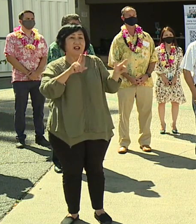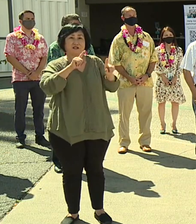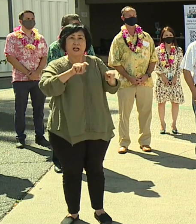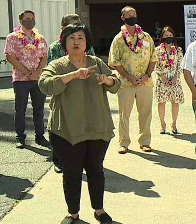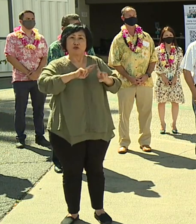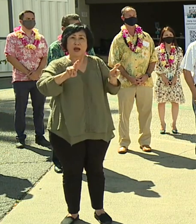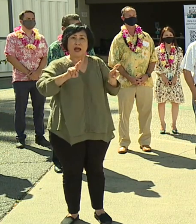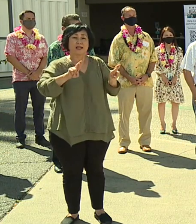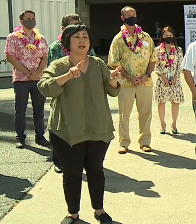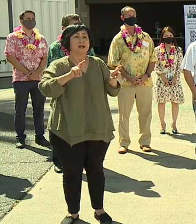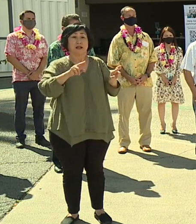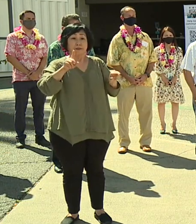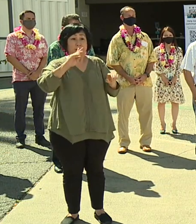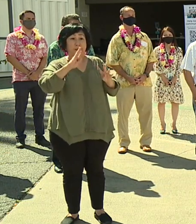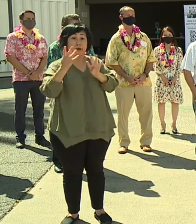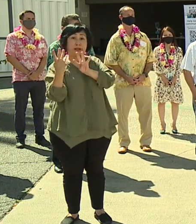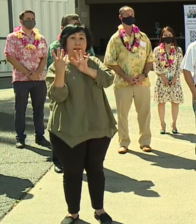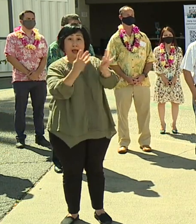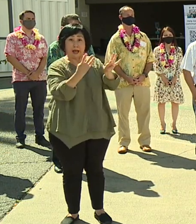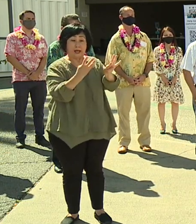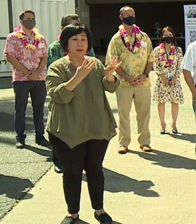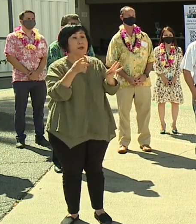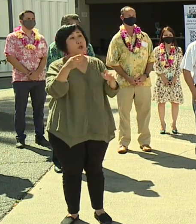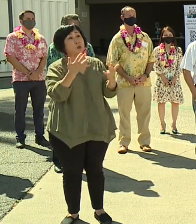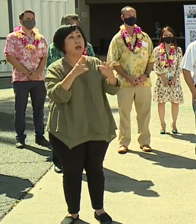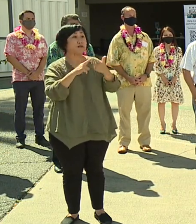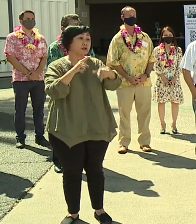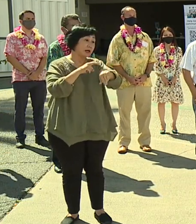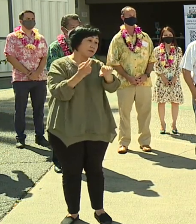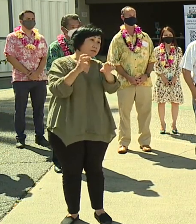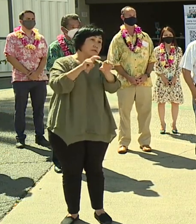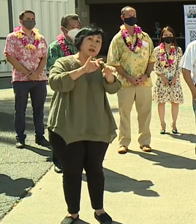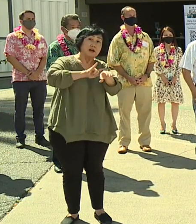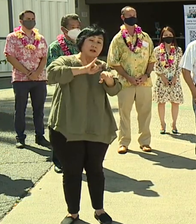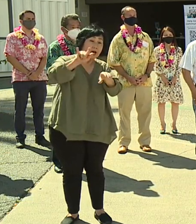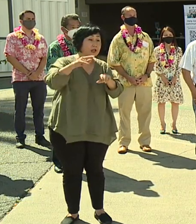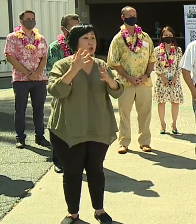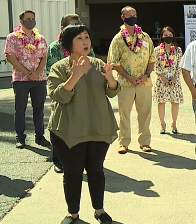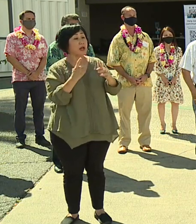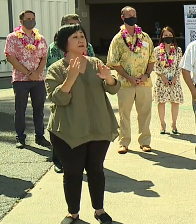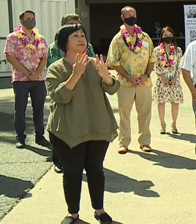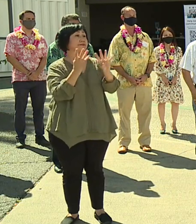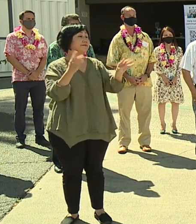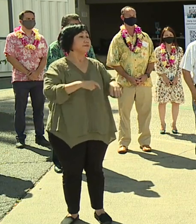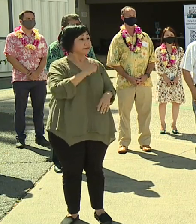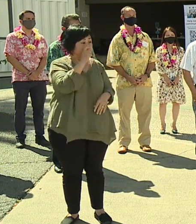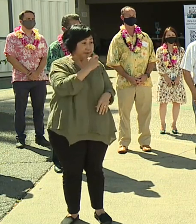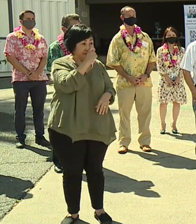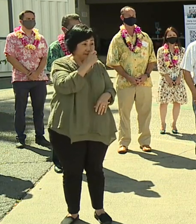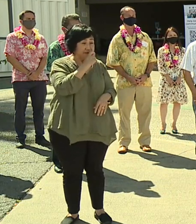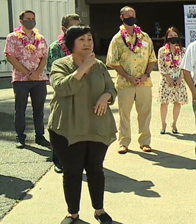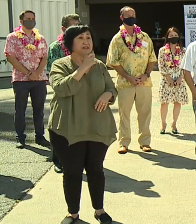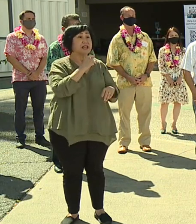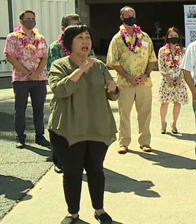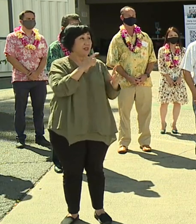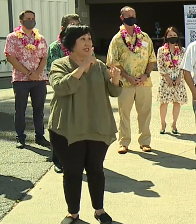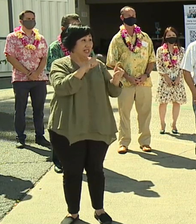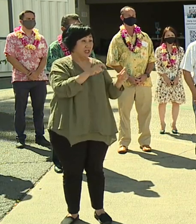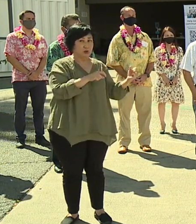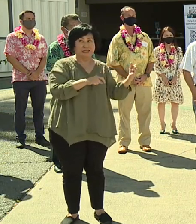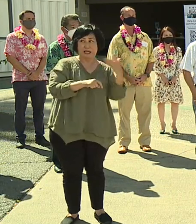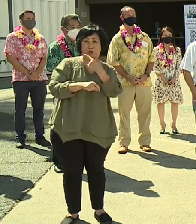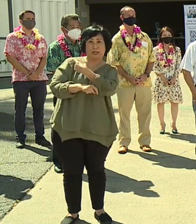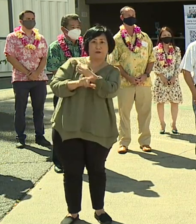kits and capacity to do the swabbing while you're waiting to get processed through on the inter-island side of the terminal. The test will be done